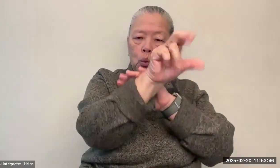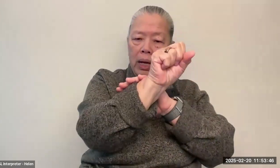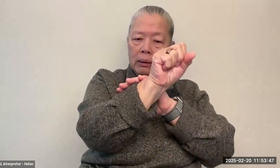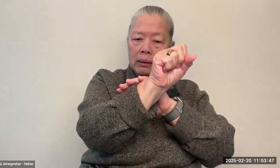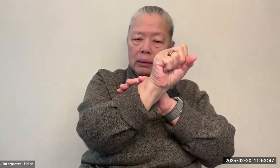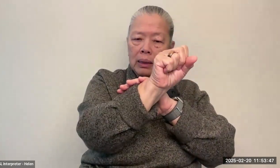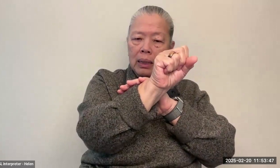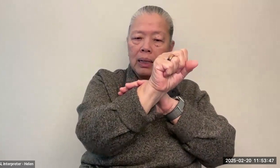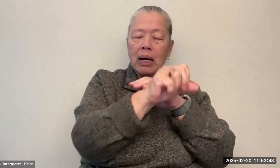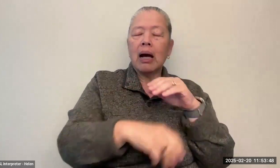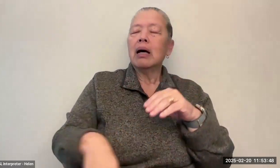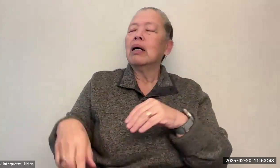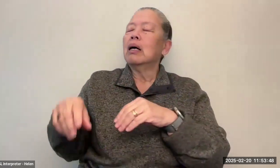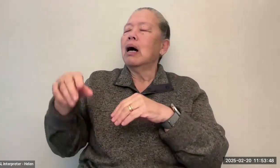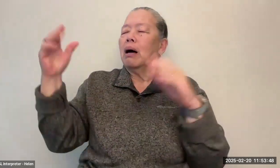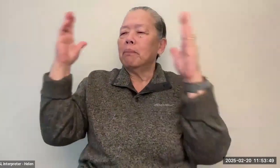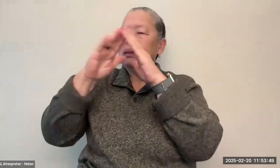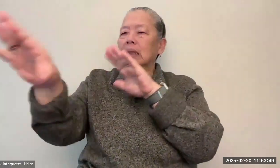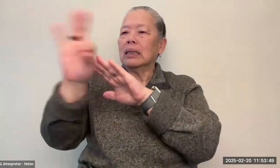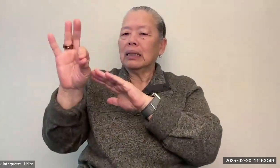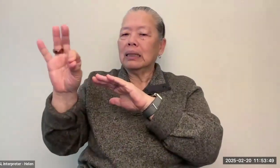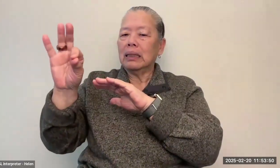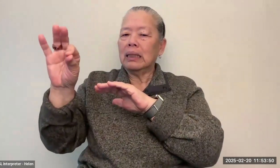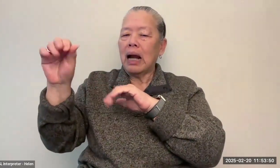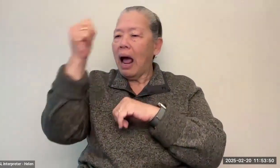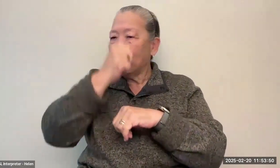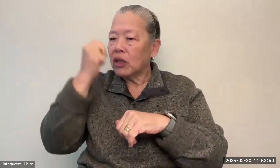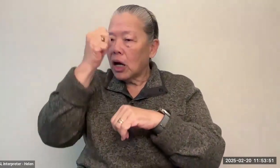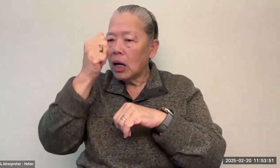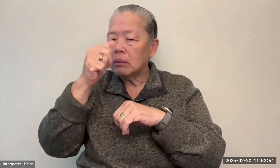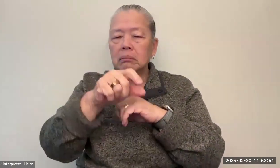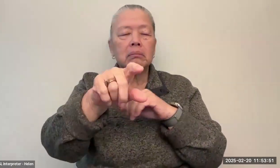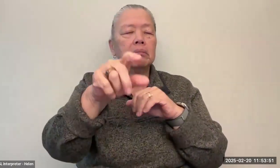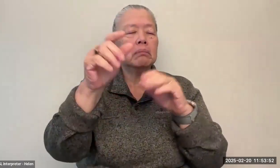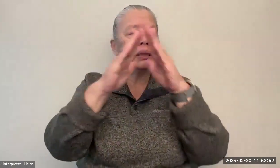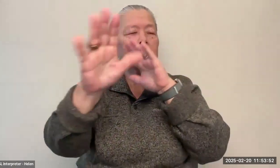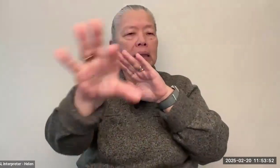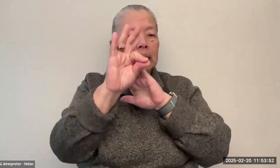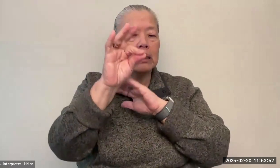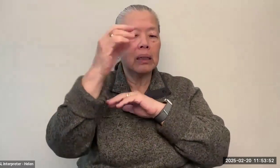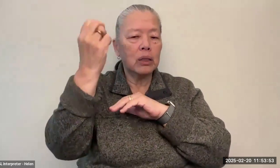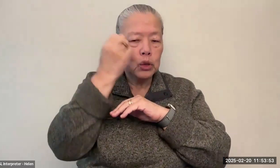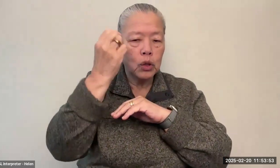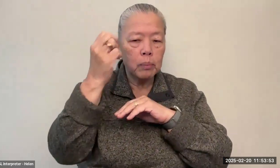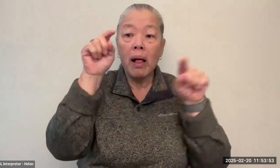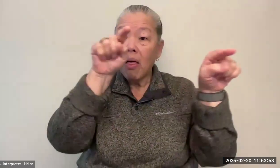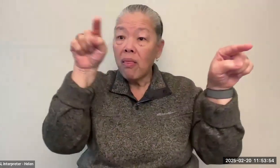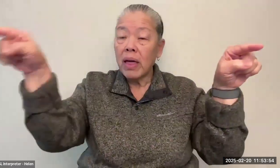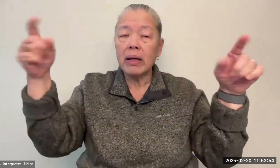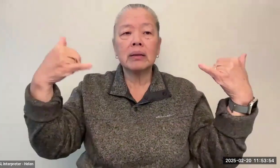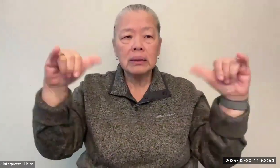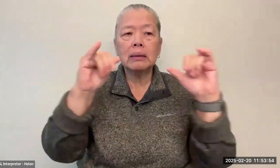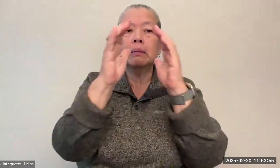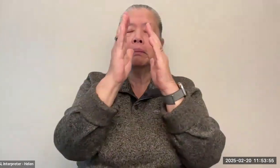a bishop that's elected in Africa or in Europe will be a bishop of the United Methodist